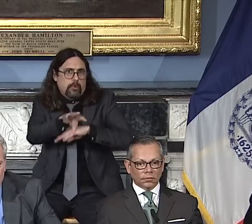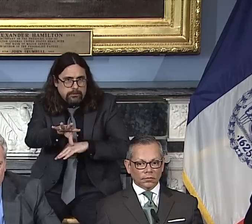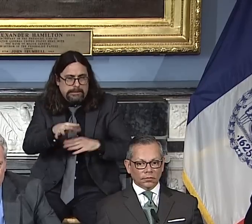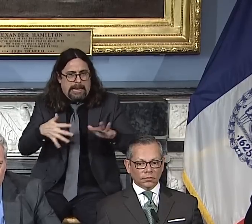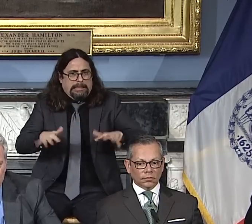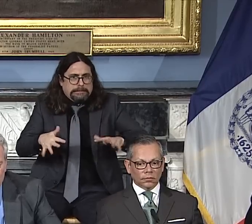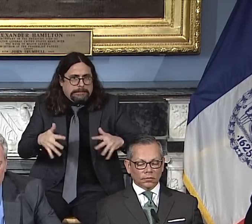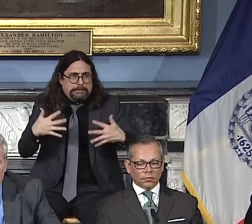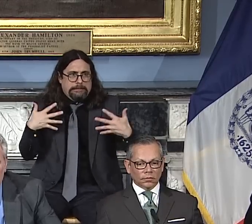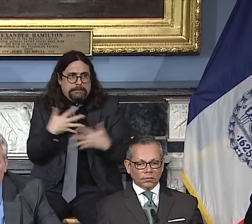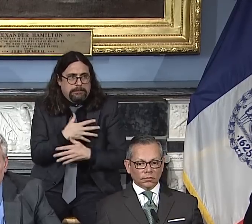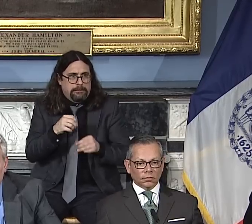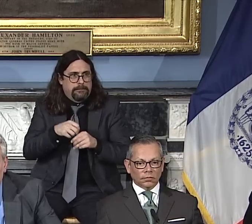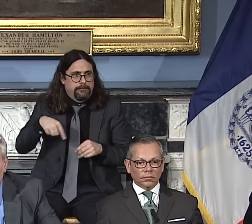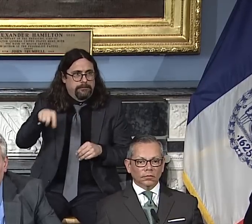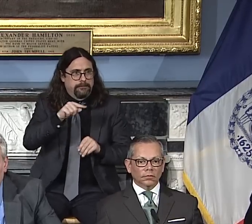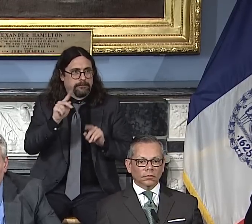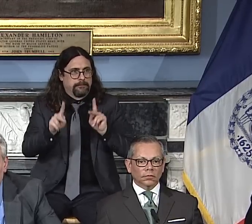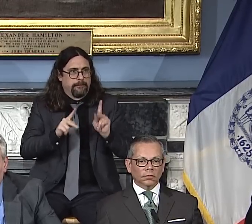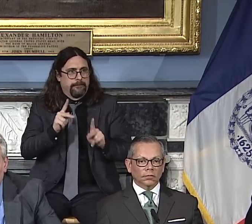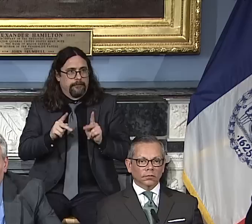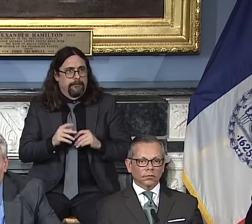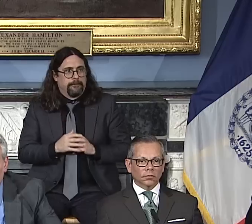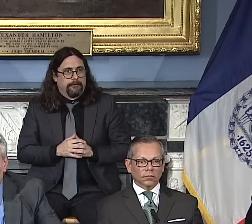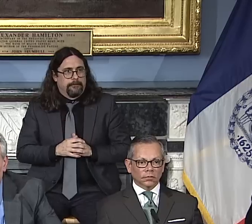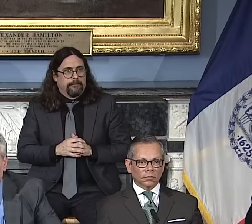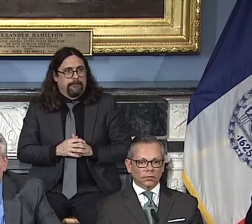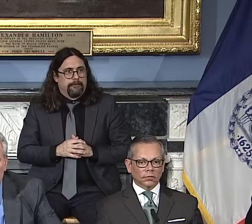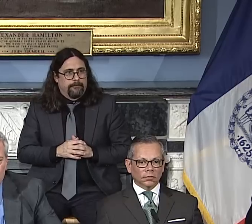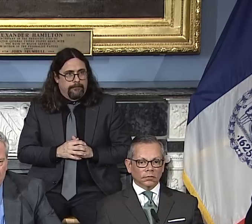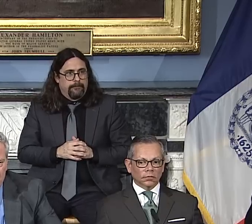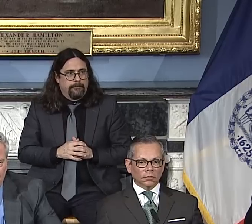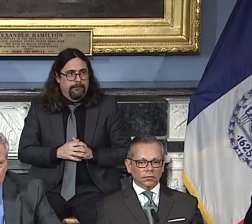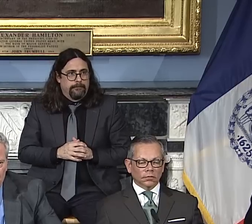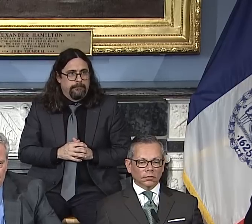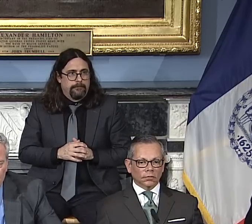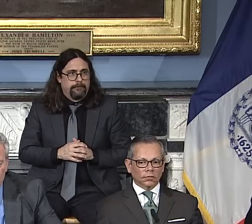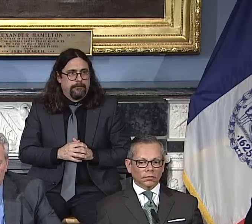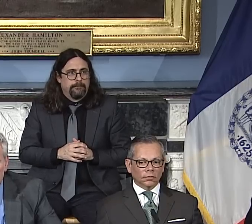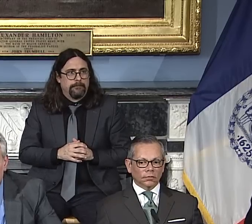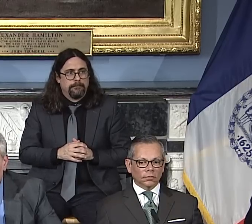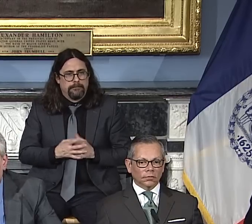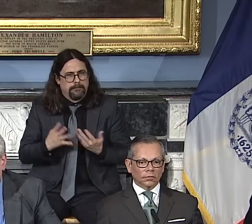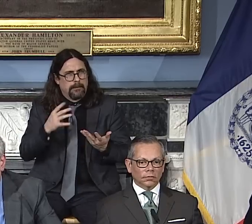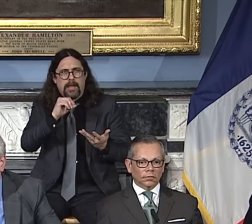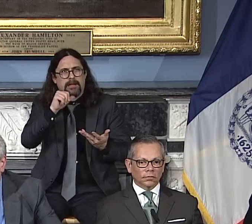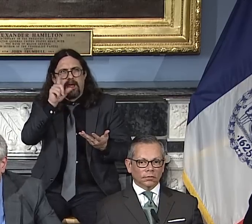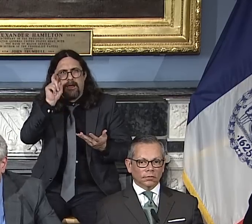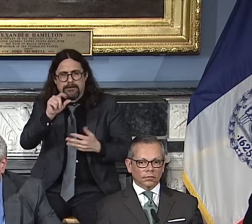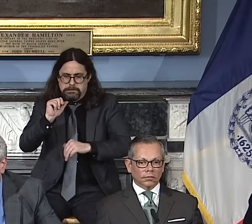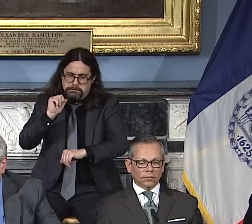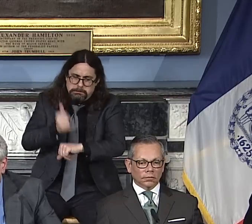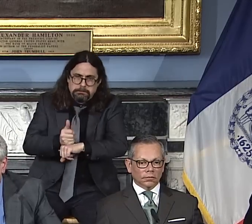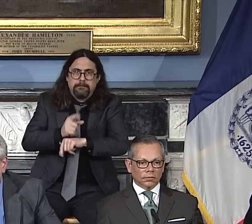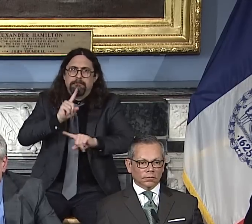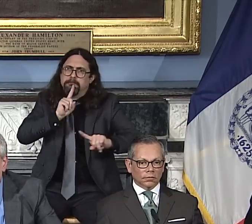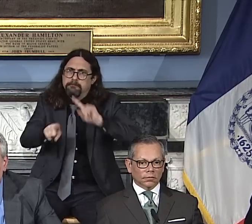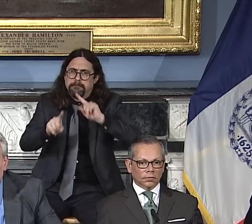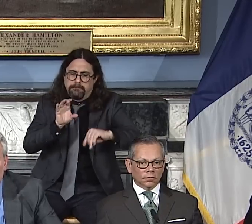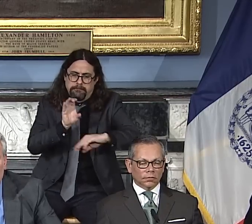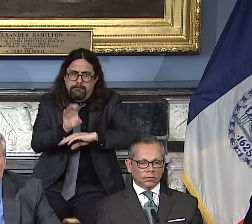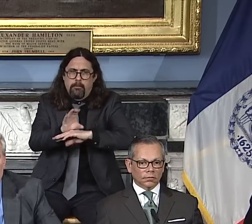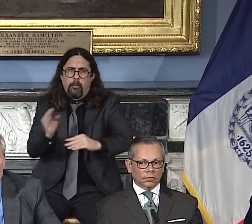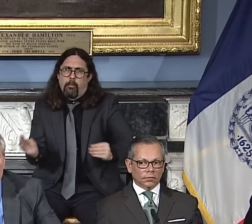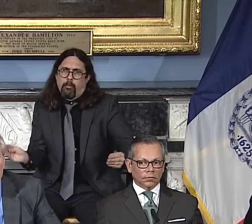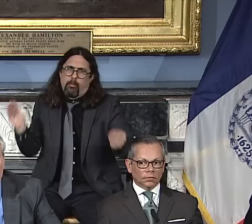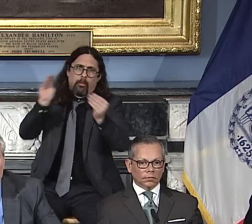terms of some of the steps that could be taken, and therefore created huge unintended consequences and hastened